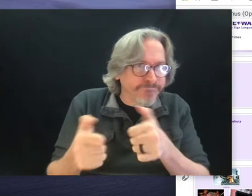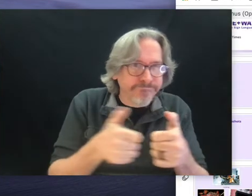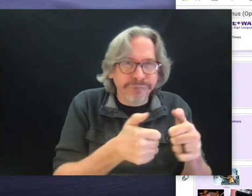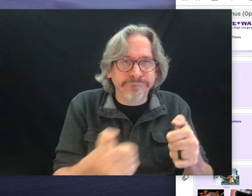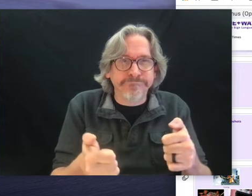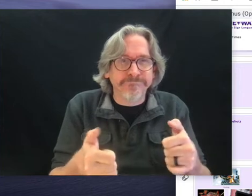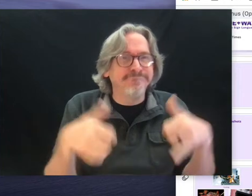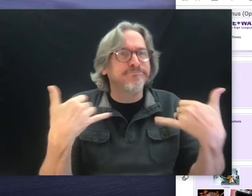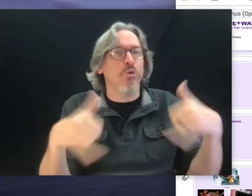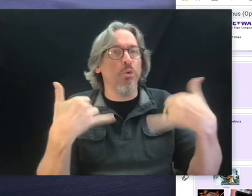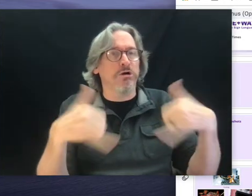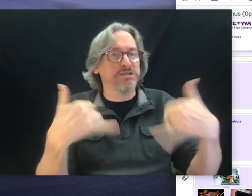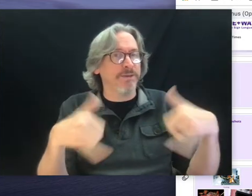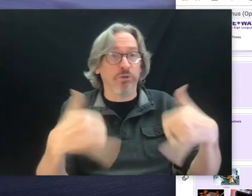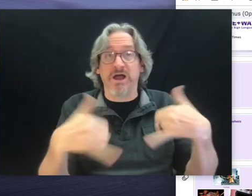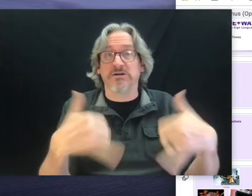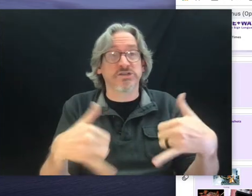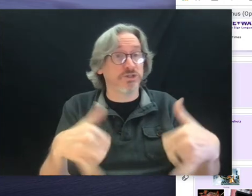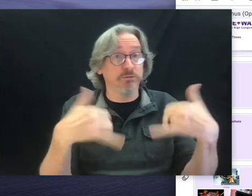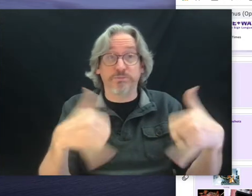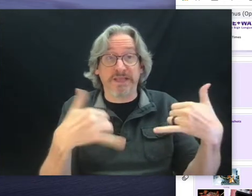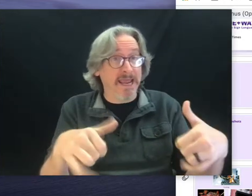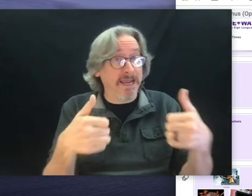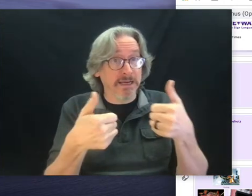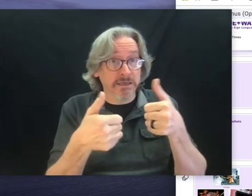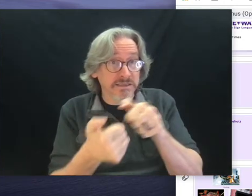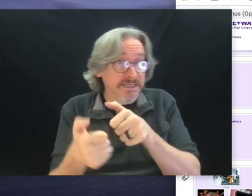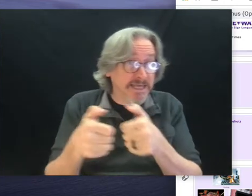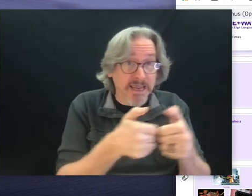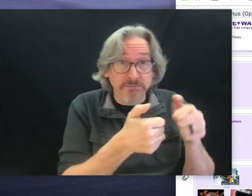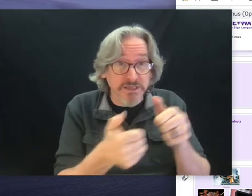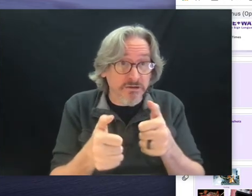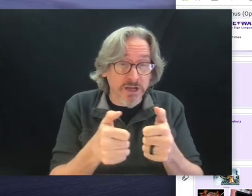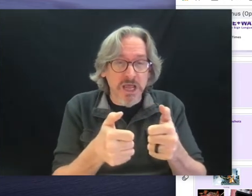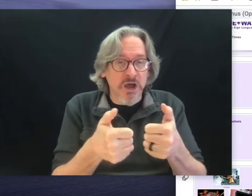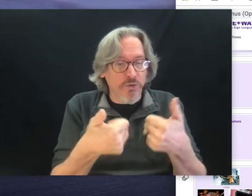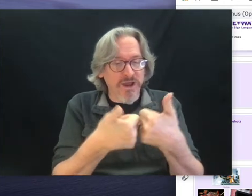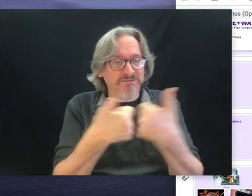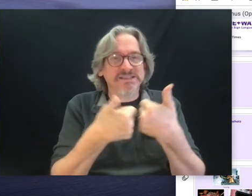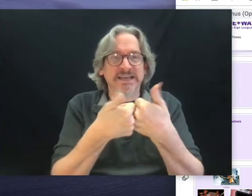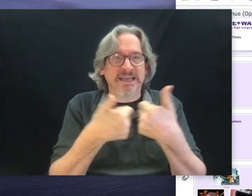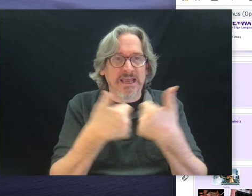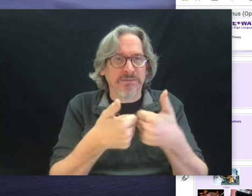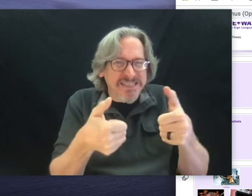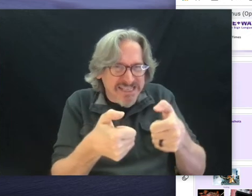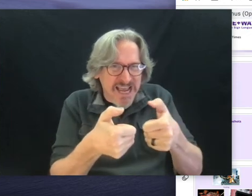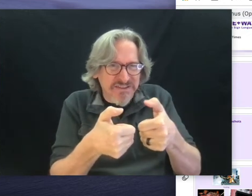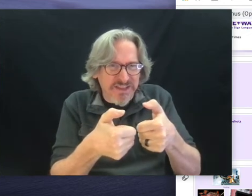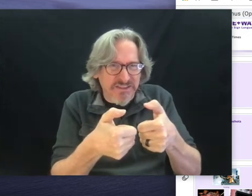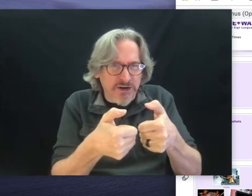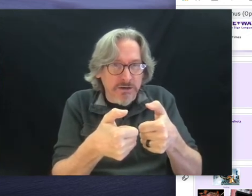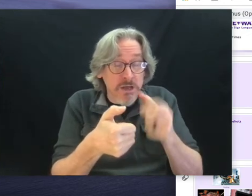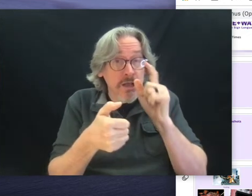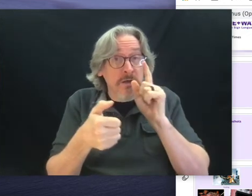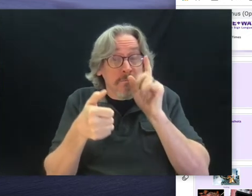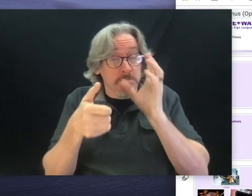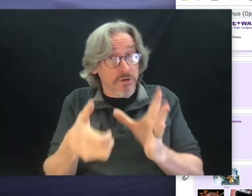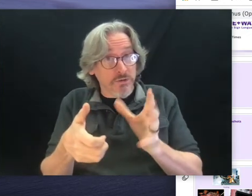games, or some people also do playing game. We don't have to sign game because it's kind of in